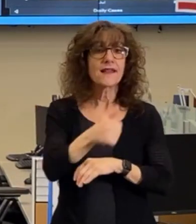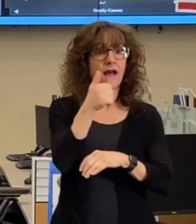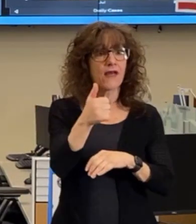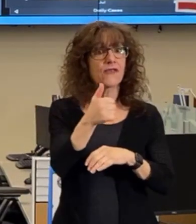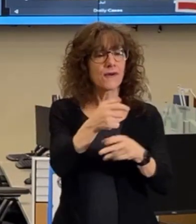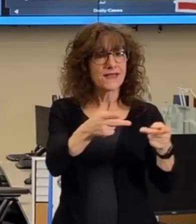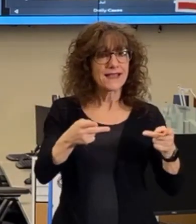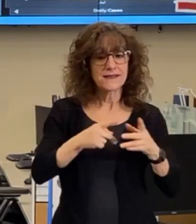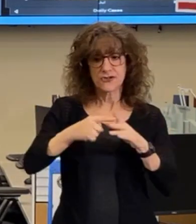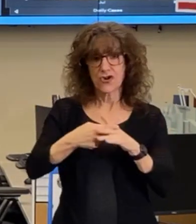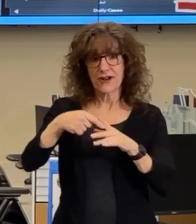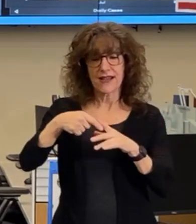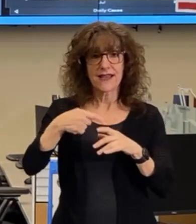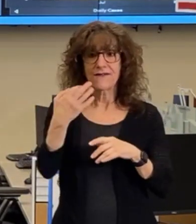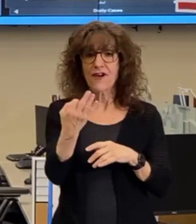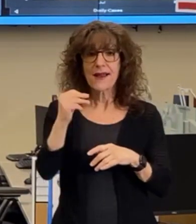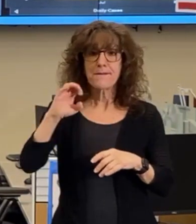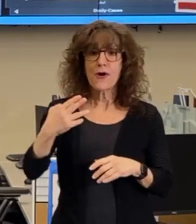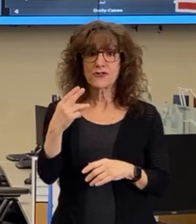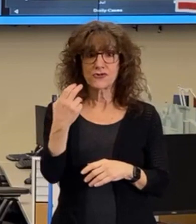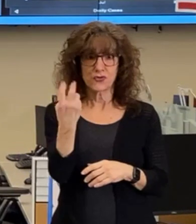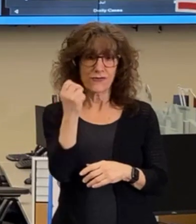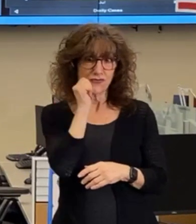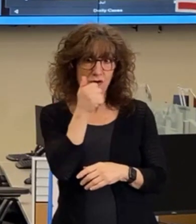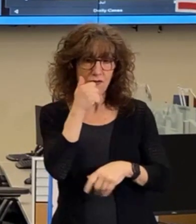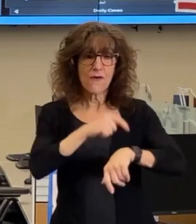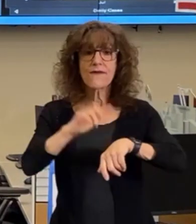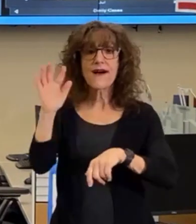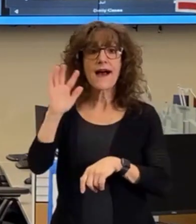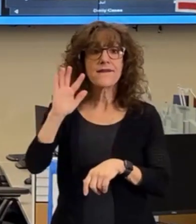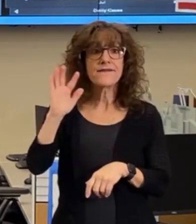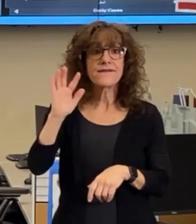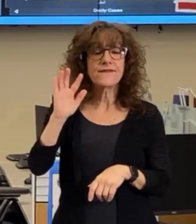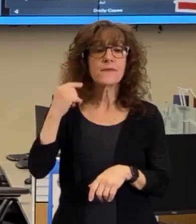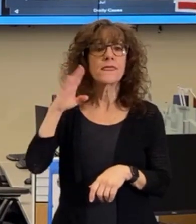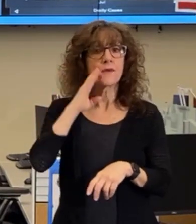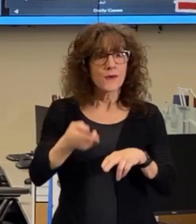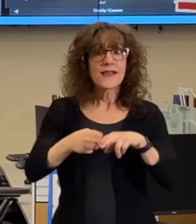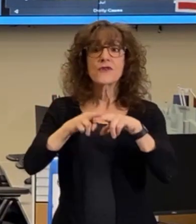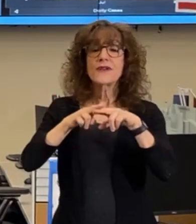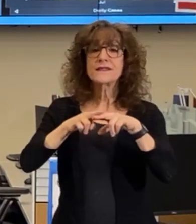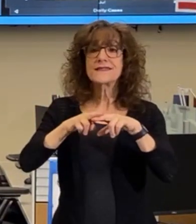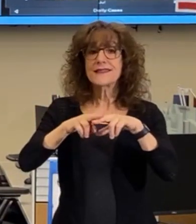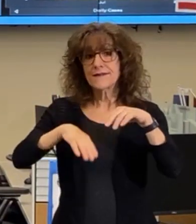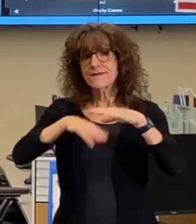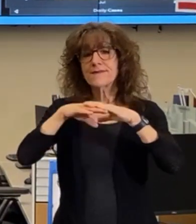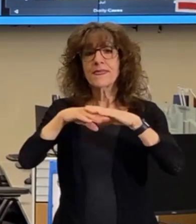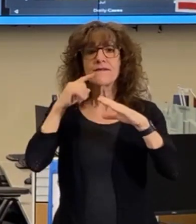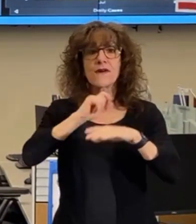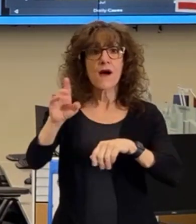establishments. Starting on Friday, March 12th at 5 p.m., we will increase the capacity limit for